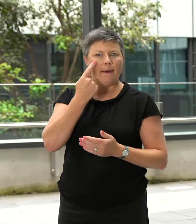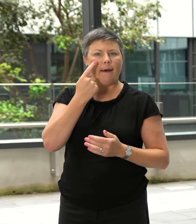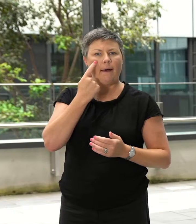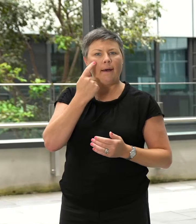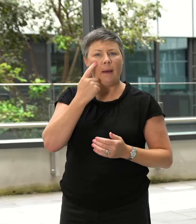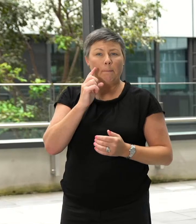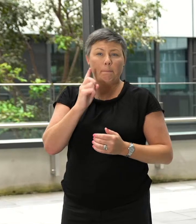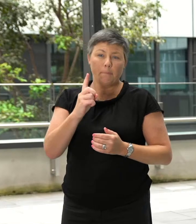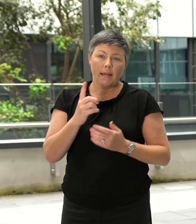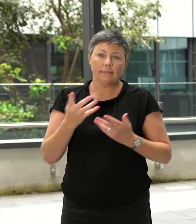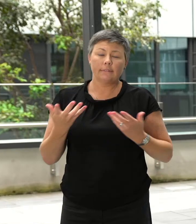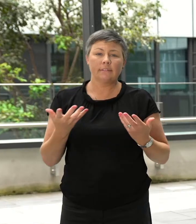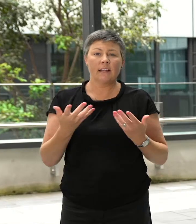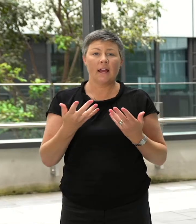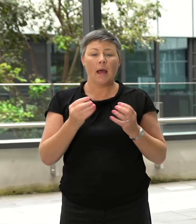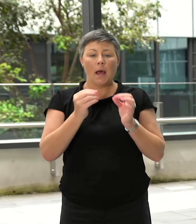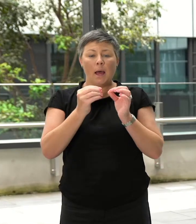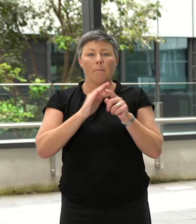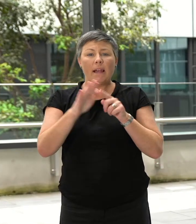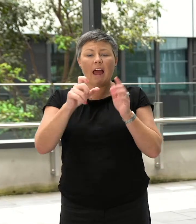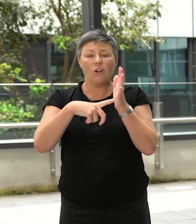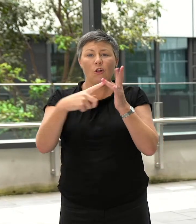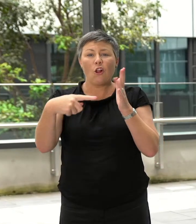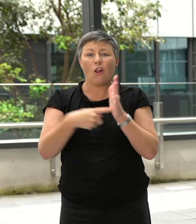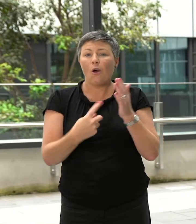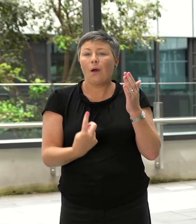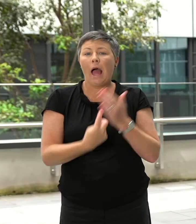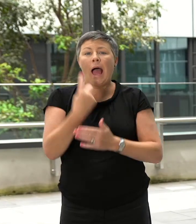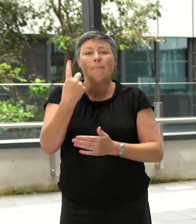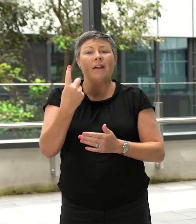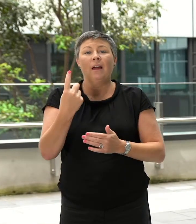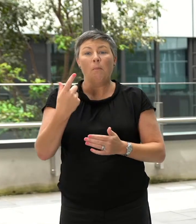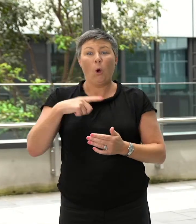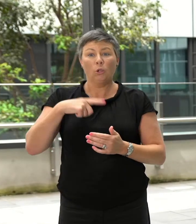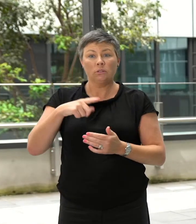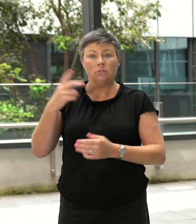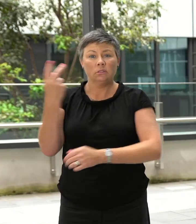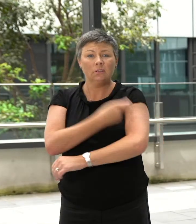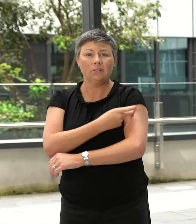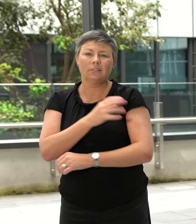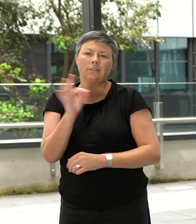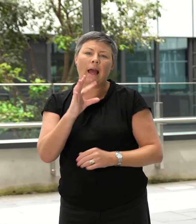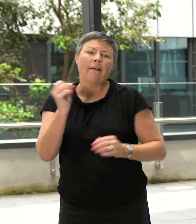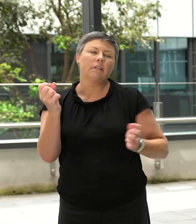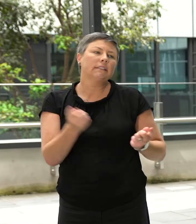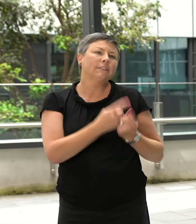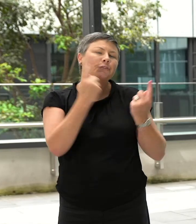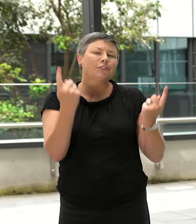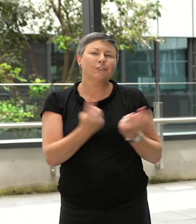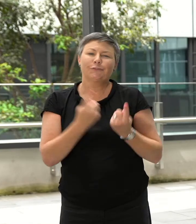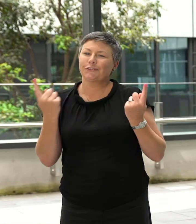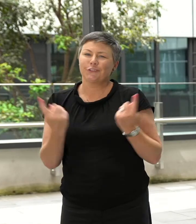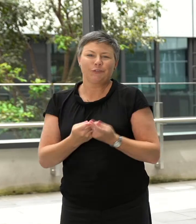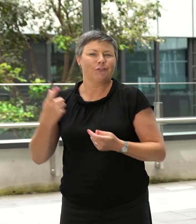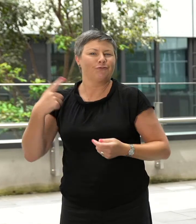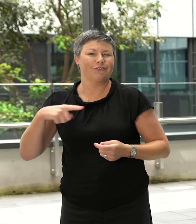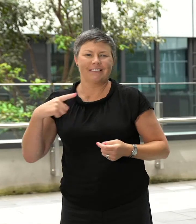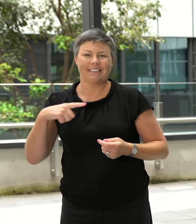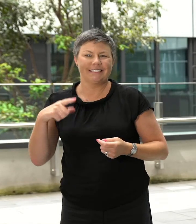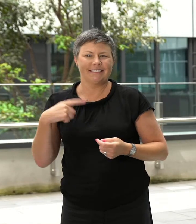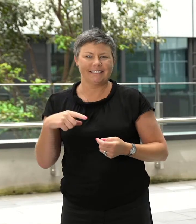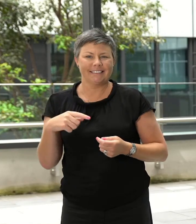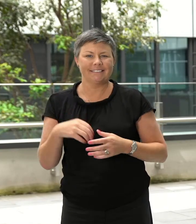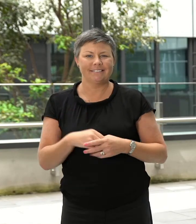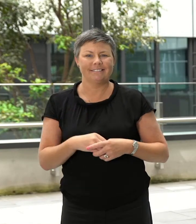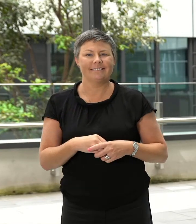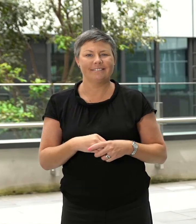that clotting disorders happen for a range of reasons in people, unfortunately, and that the number that has been seen